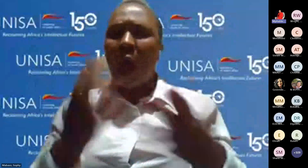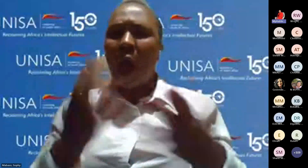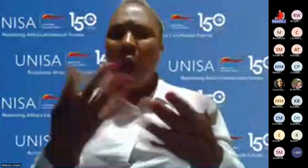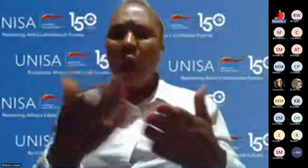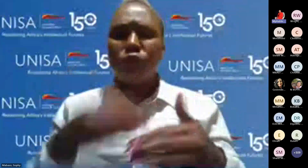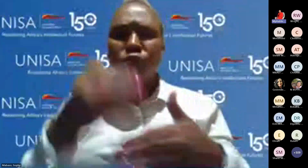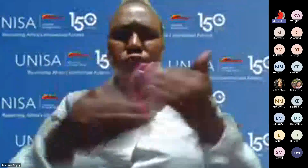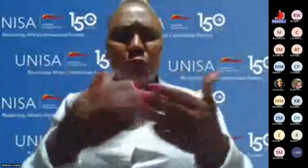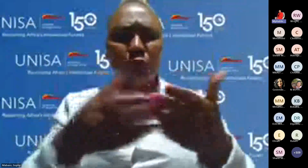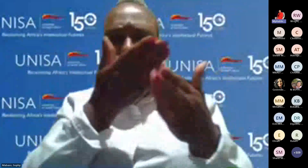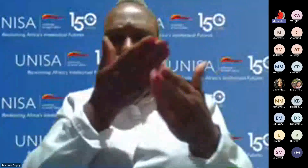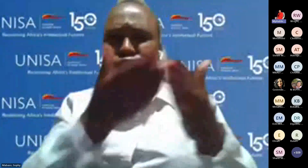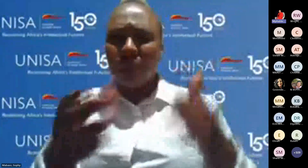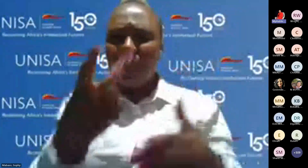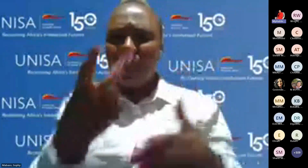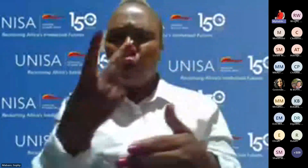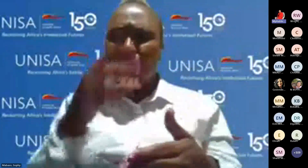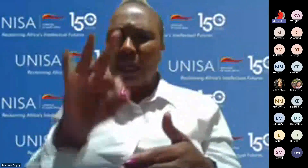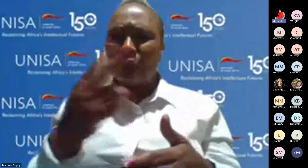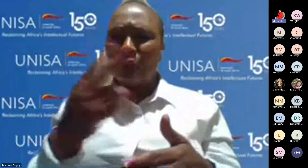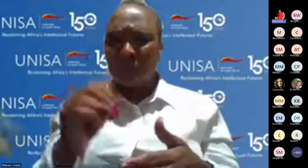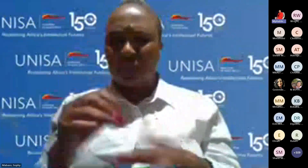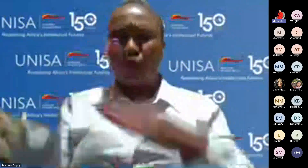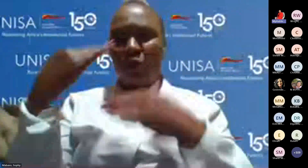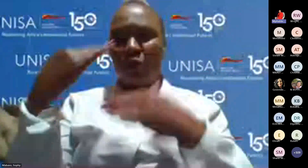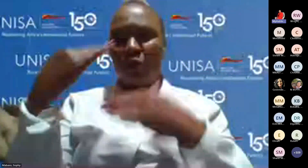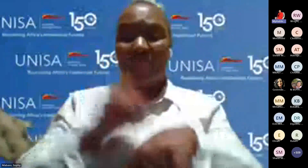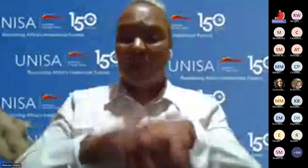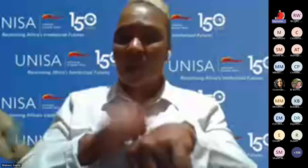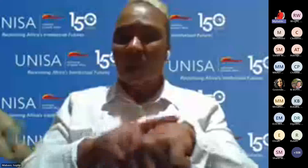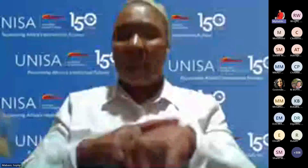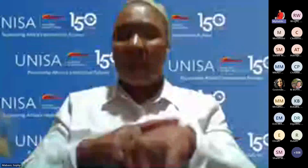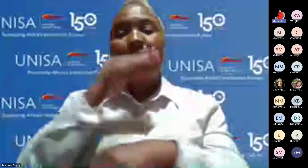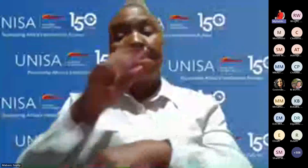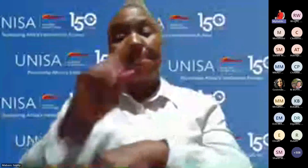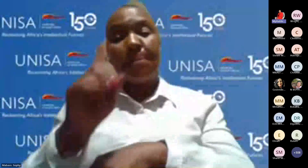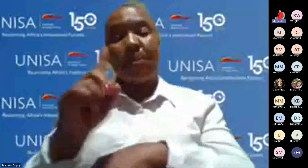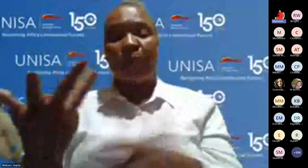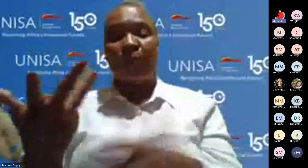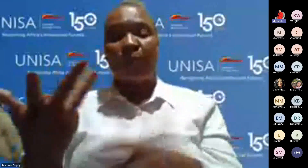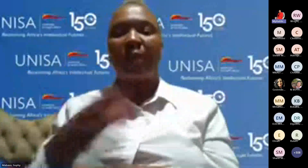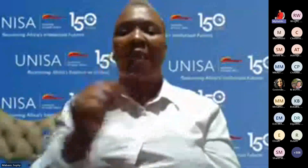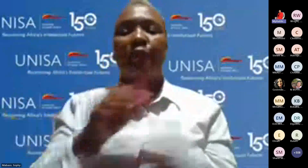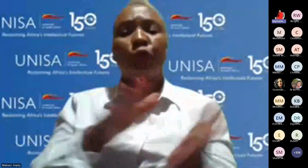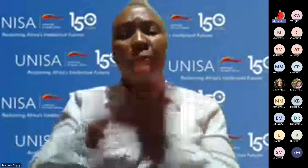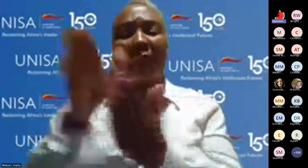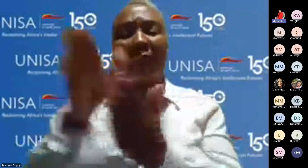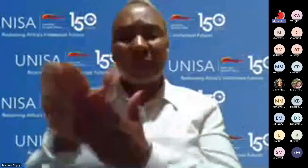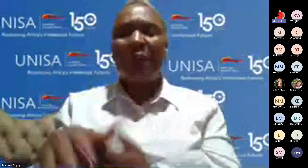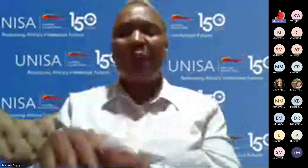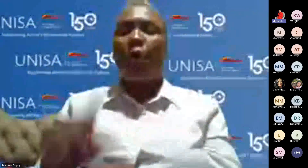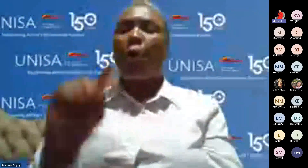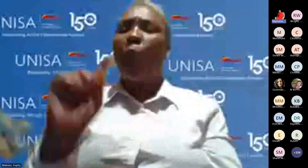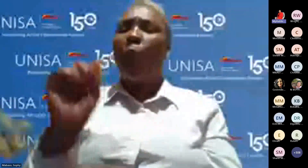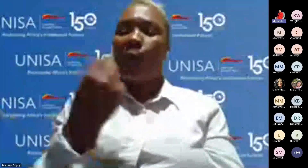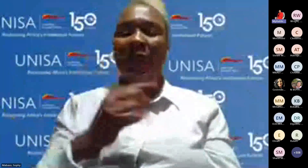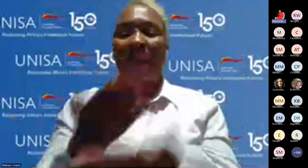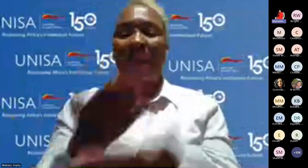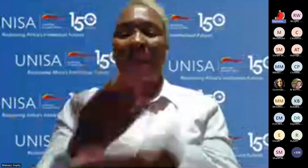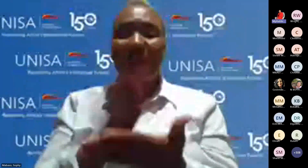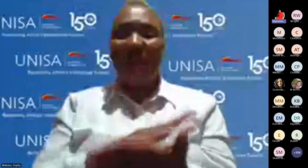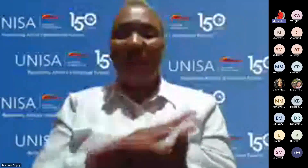320 pages during exam because you have limited time? So it means if you have to print, you'll print only the pages